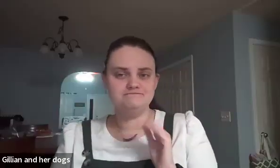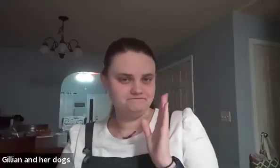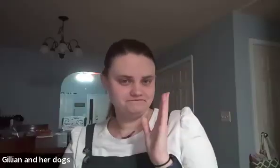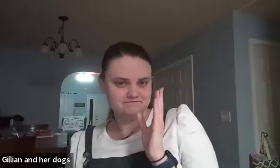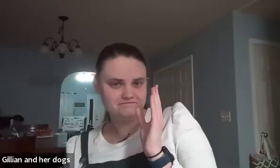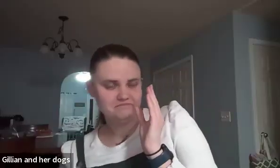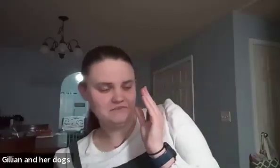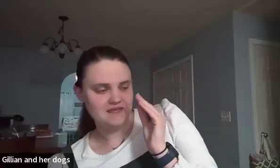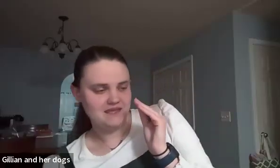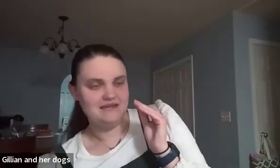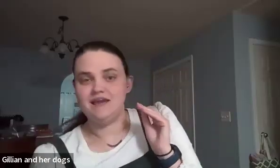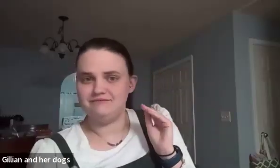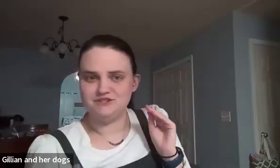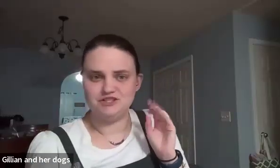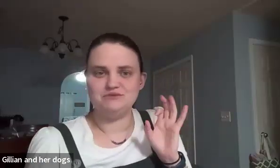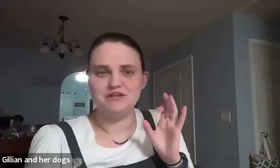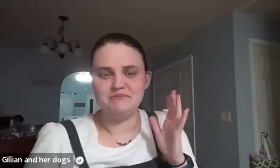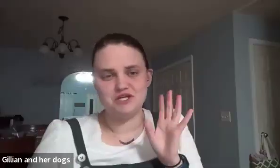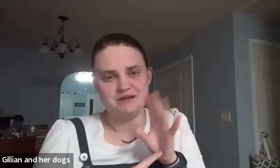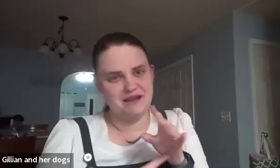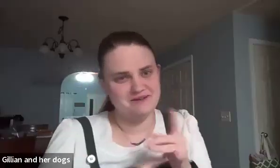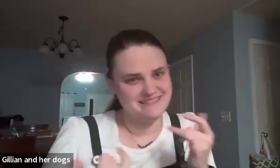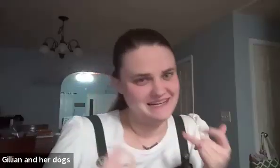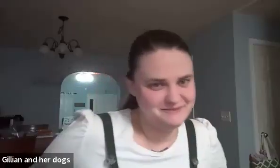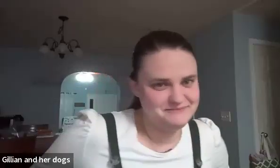Um, and yeah, so she will not be showing camera tonight.